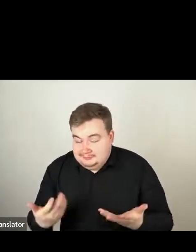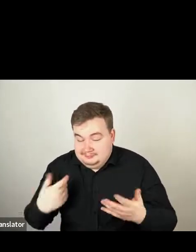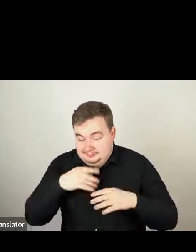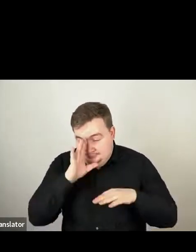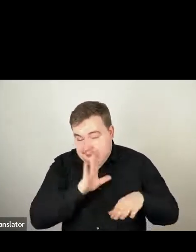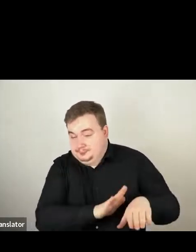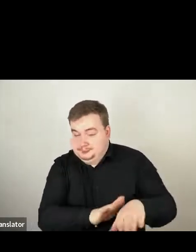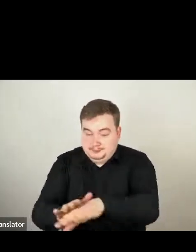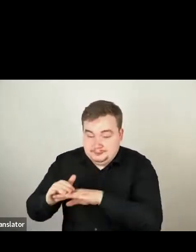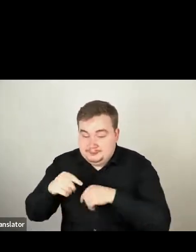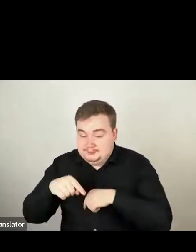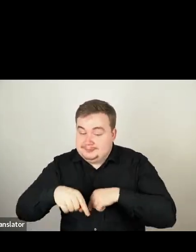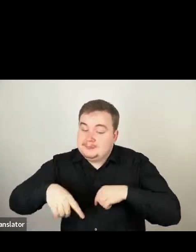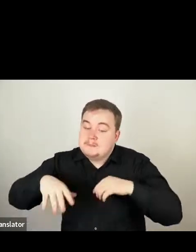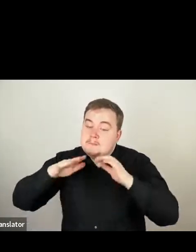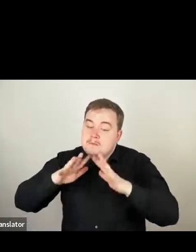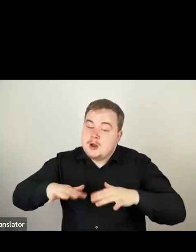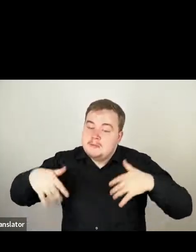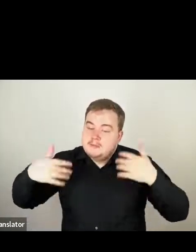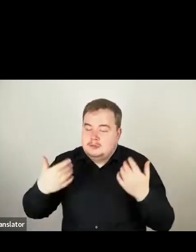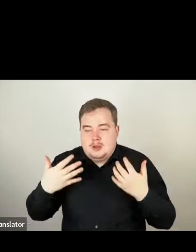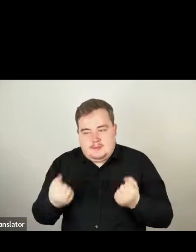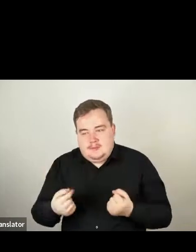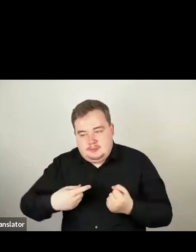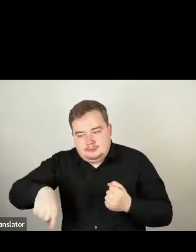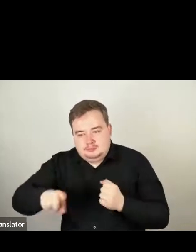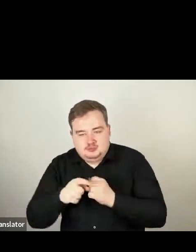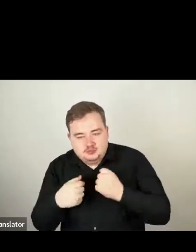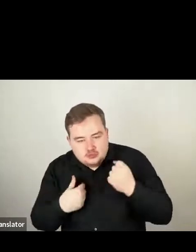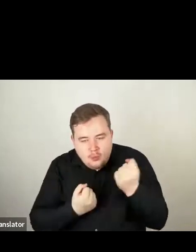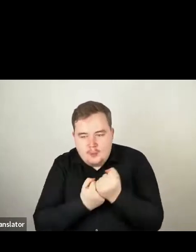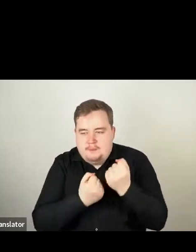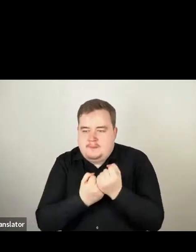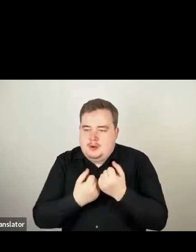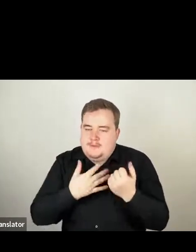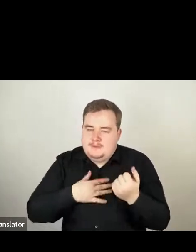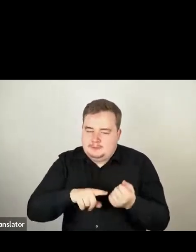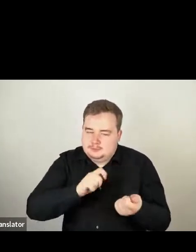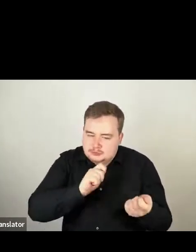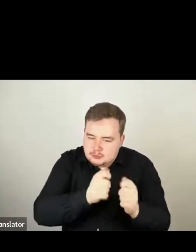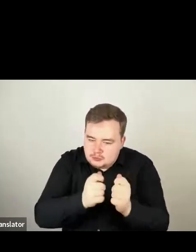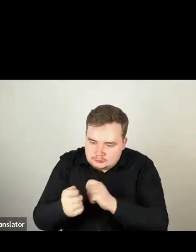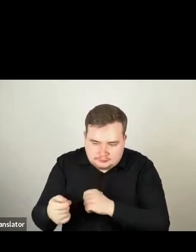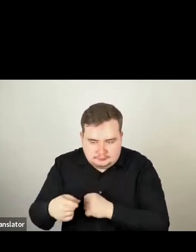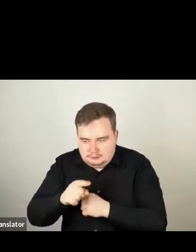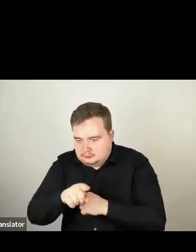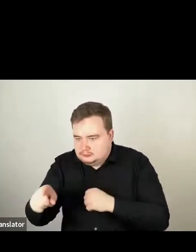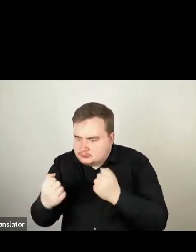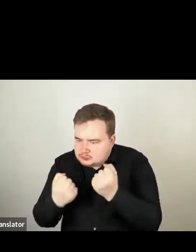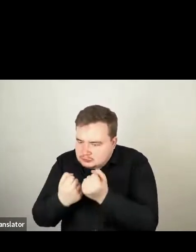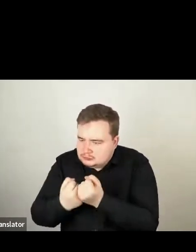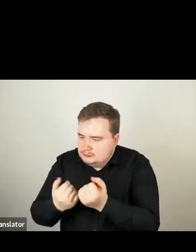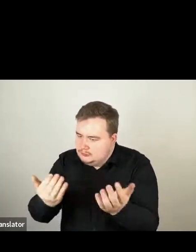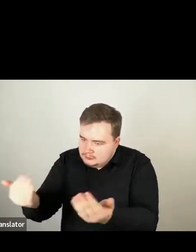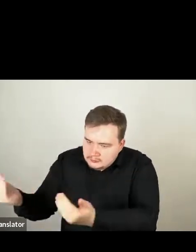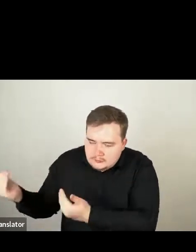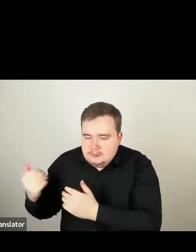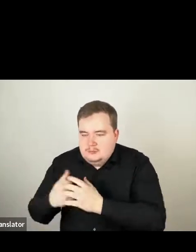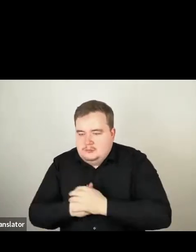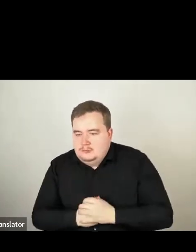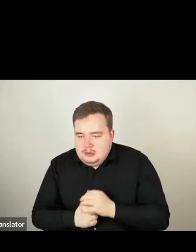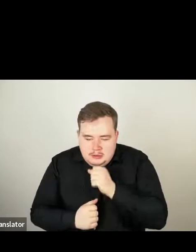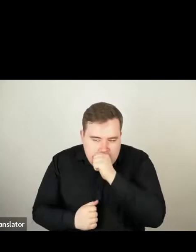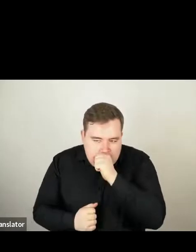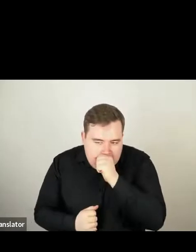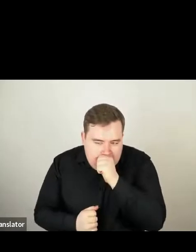this transformation and really challenging male leaders in answering and in demanding answers to the questions that I